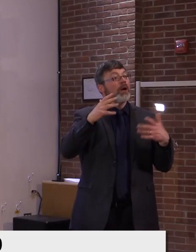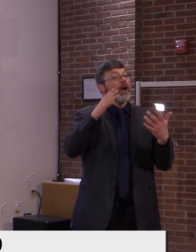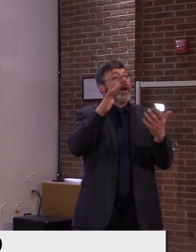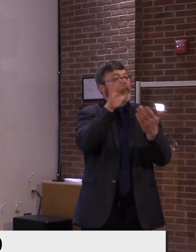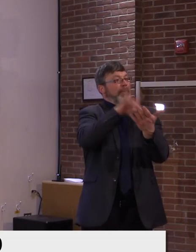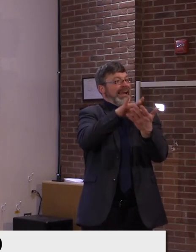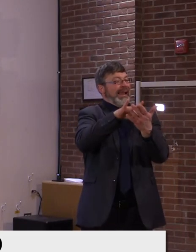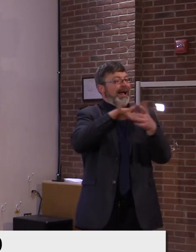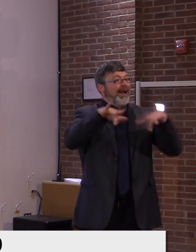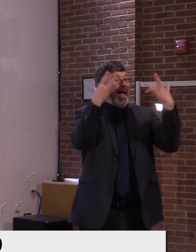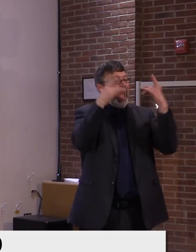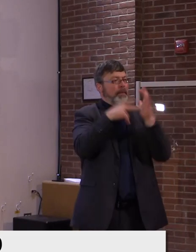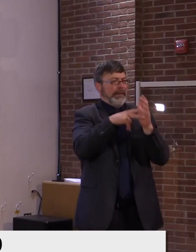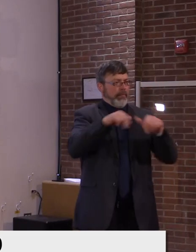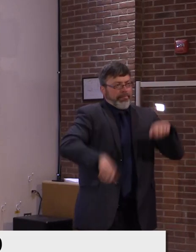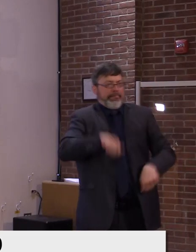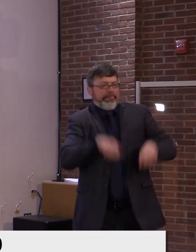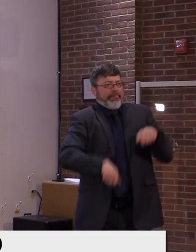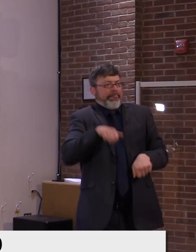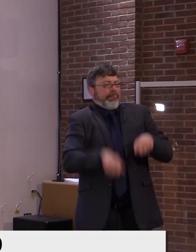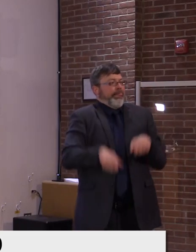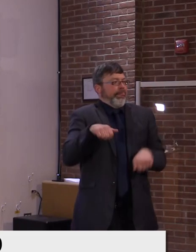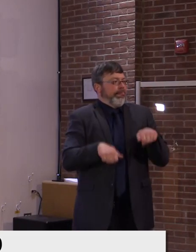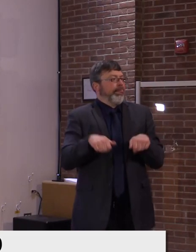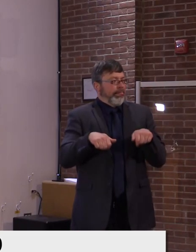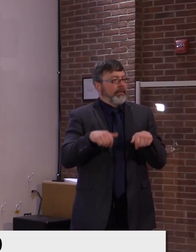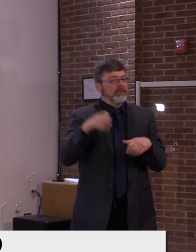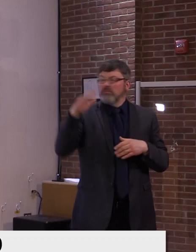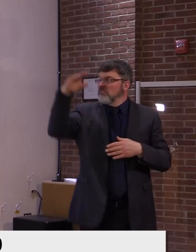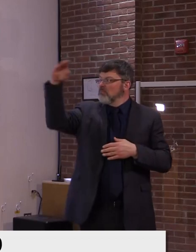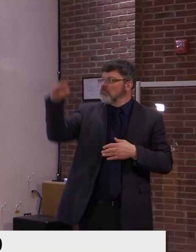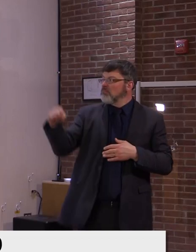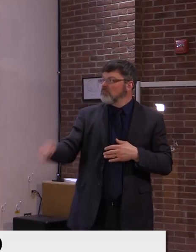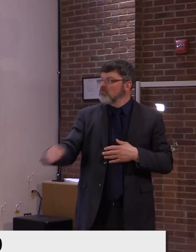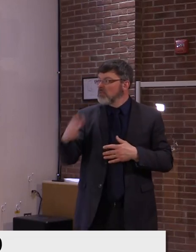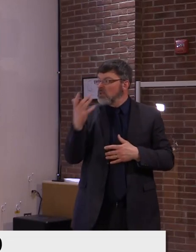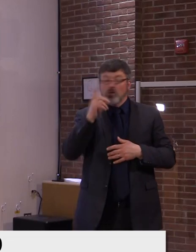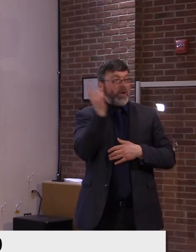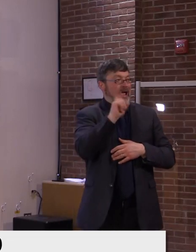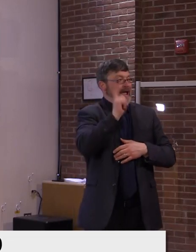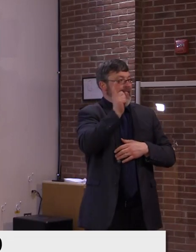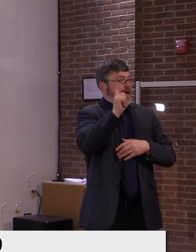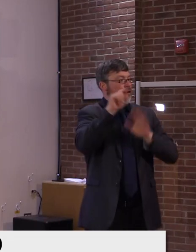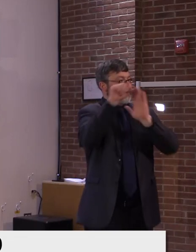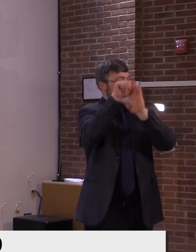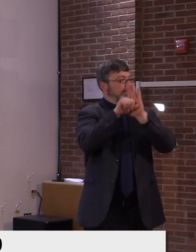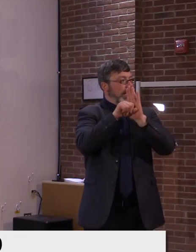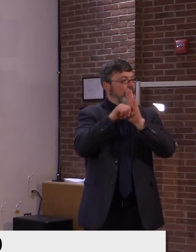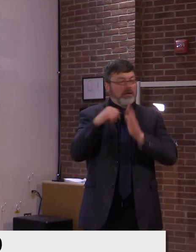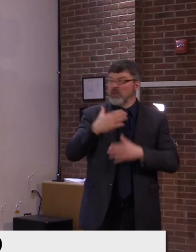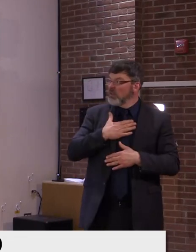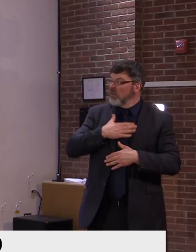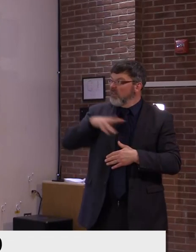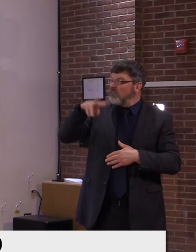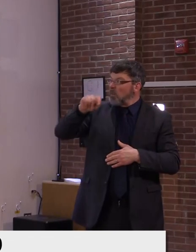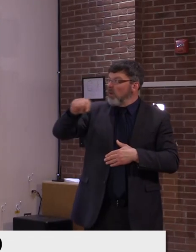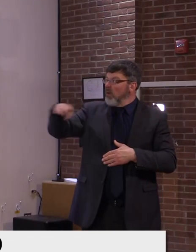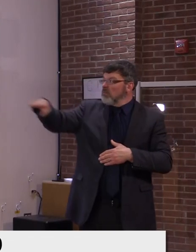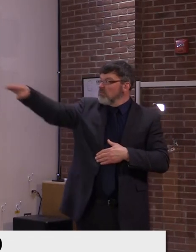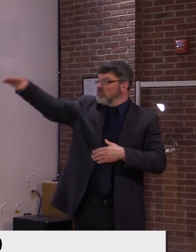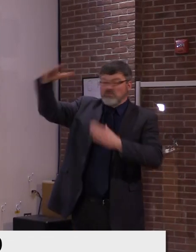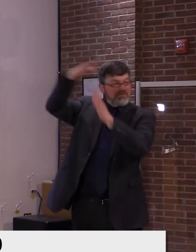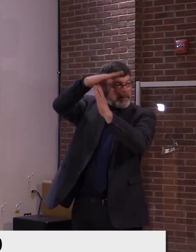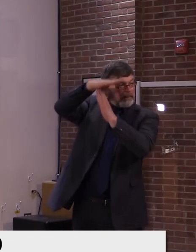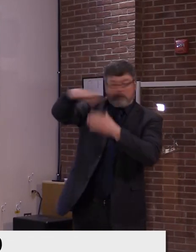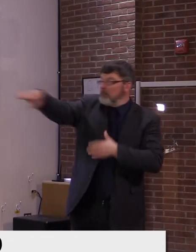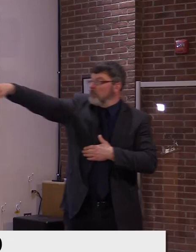they will definitely or probably get vaccinated, now ranking the highest in the country on that survey.